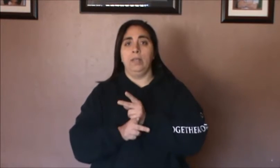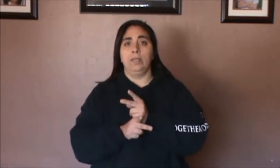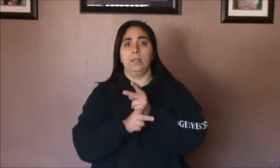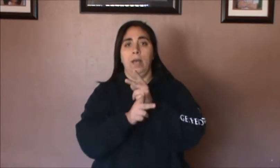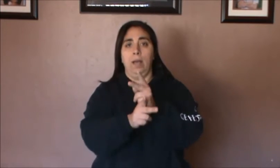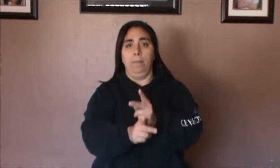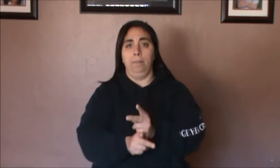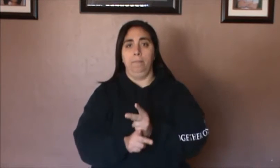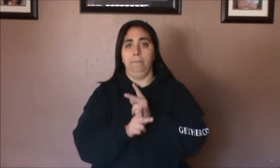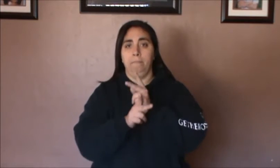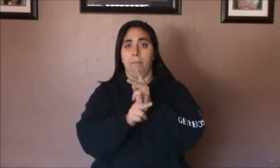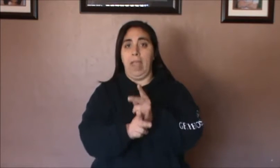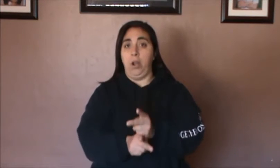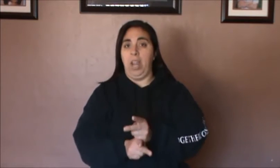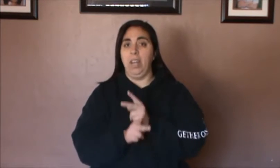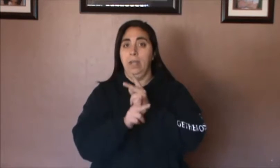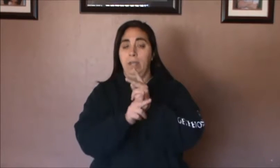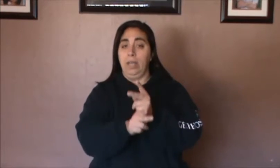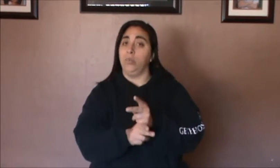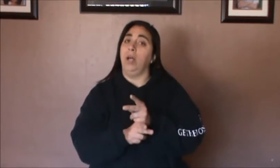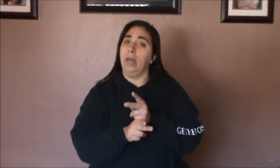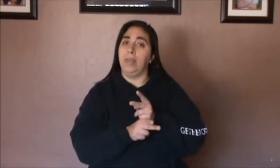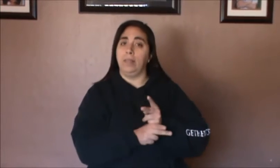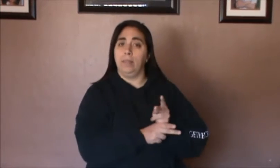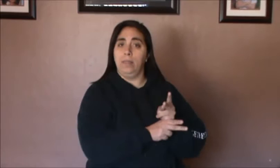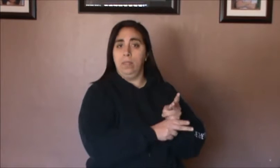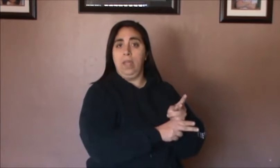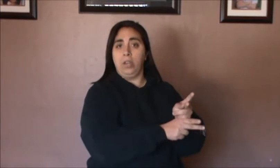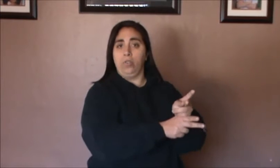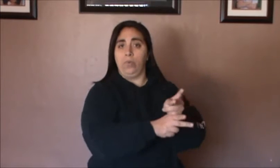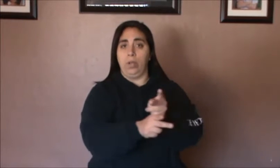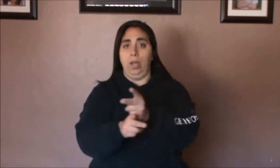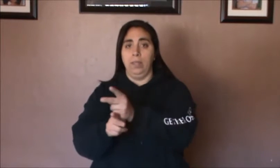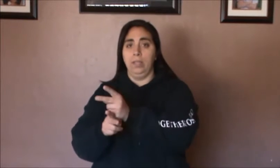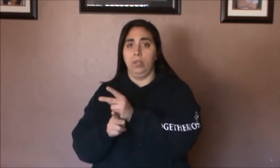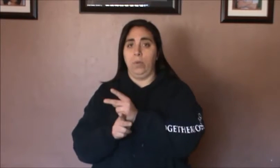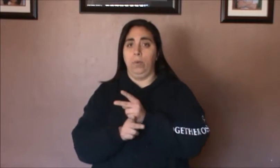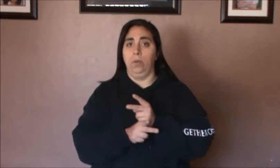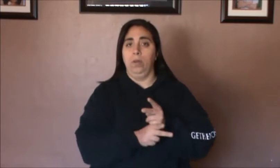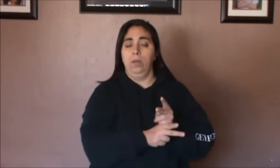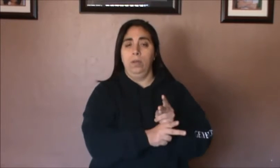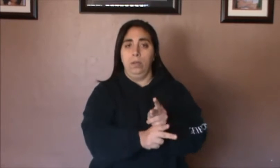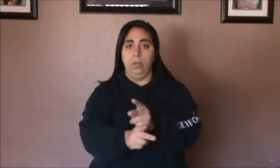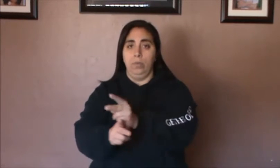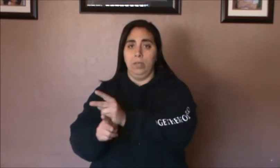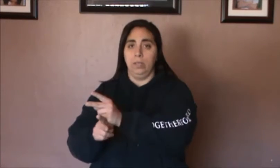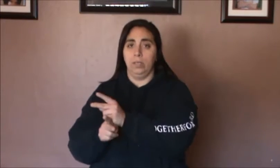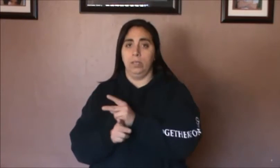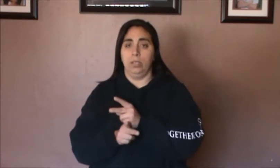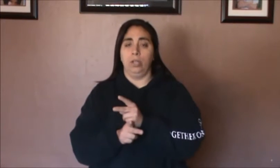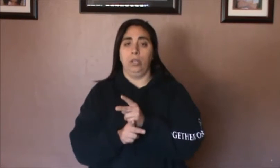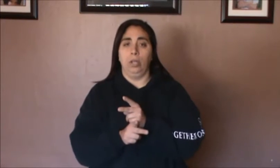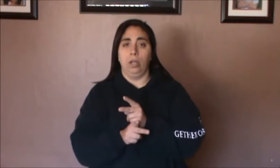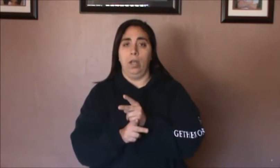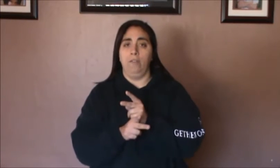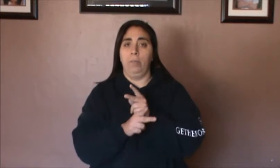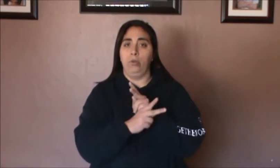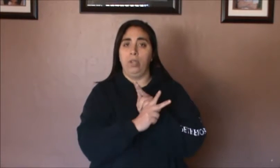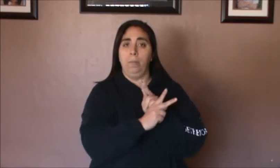this, caring as well. I think angels were taught this, so we will do this circular kind of motion, but